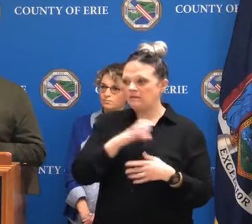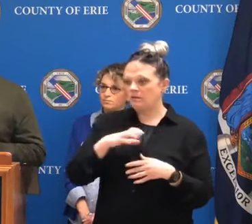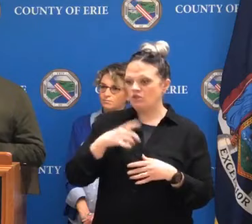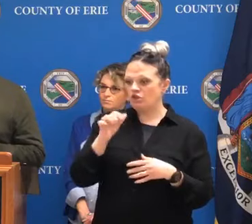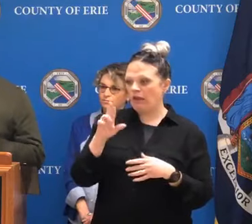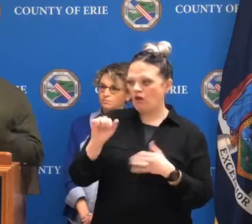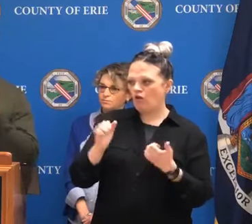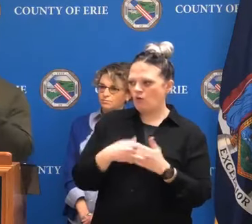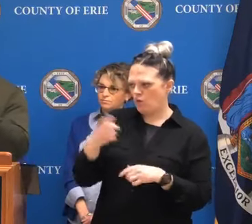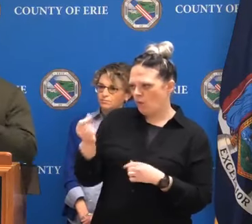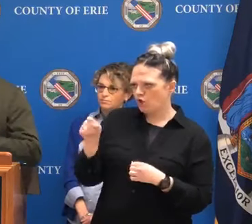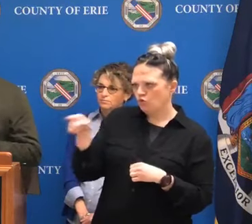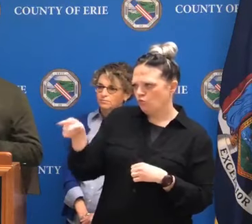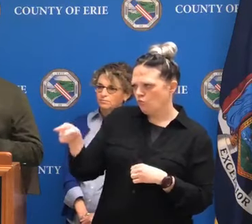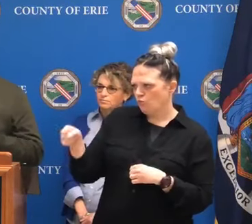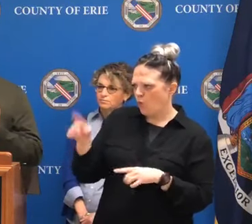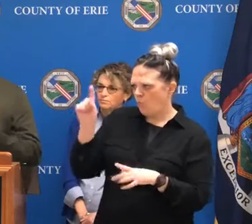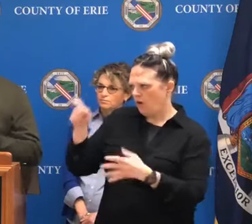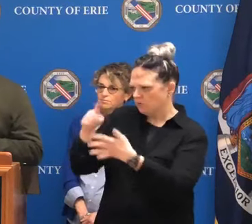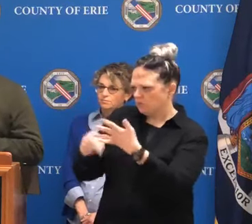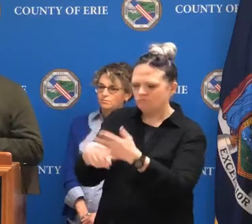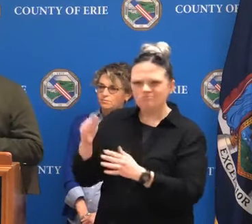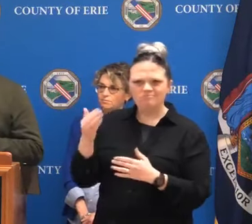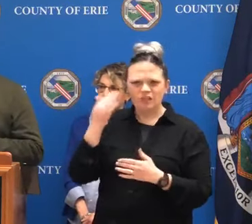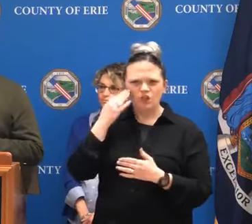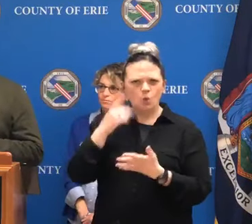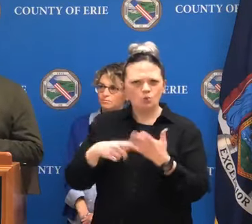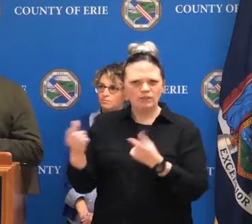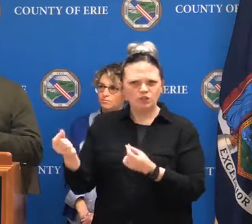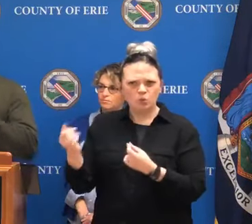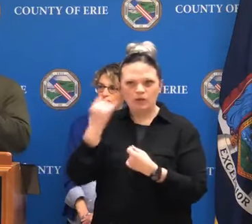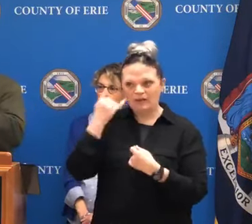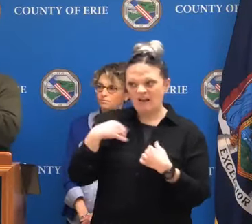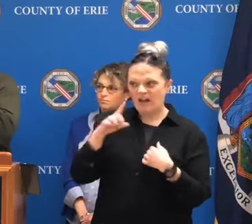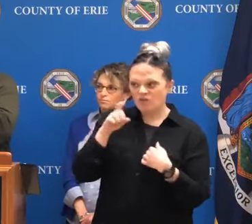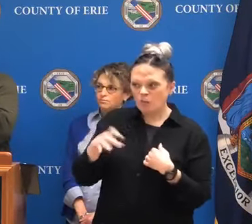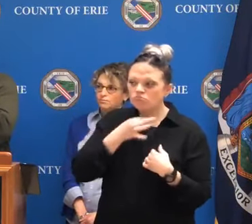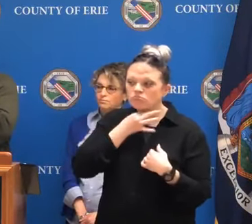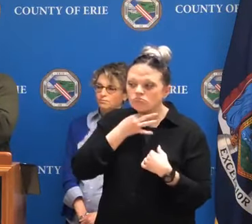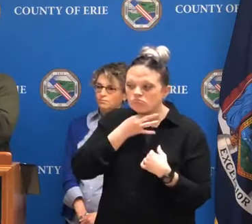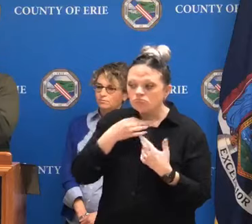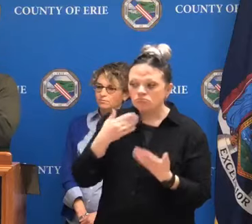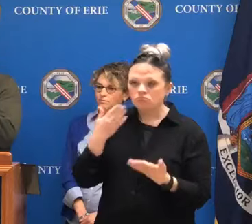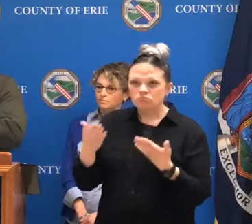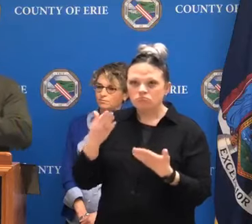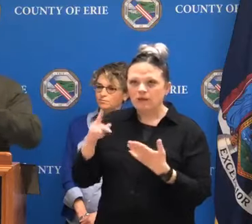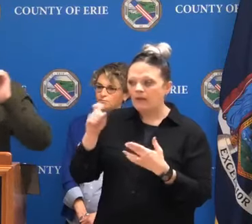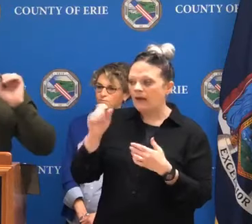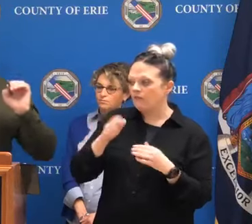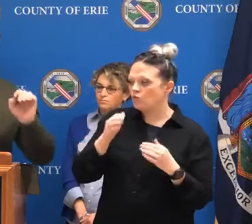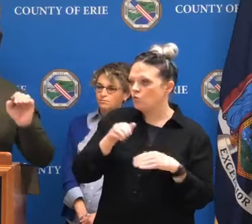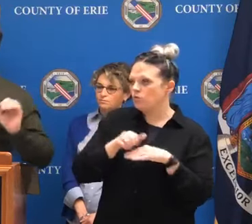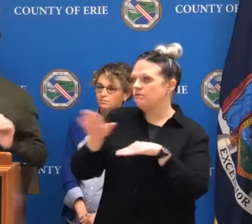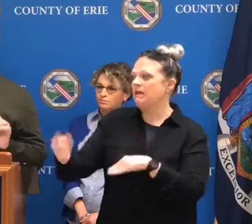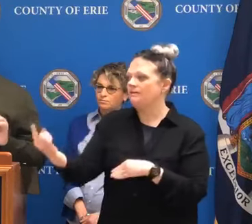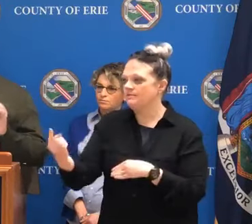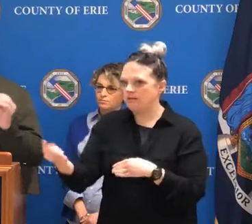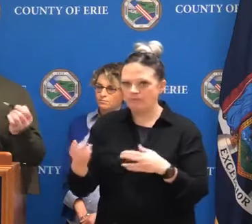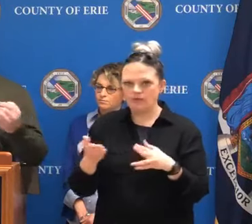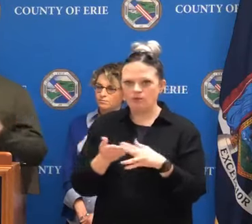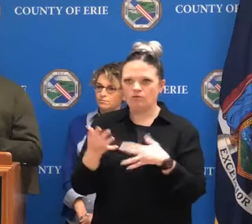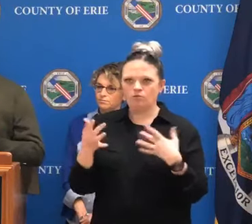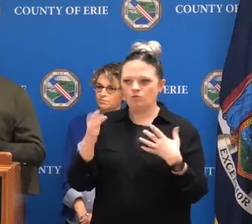run his operation. He knows how to run it. If I have a question that needs to be related, if I have to have something that needs to be transported by the health